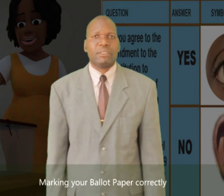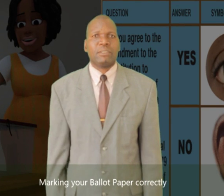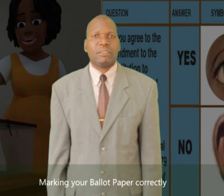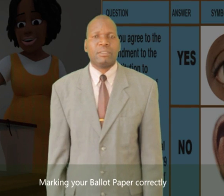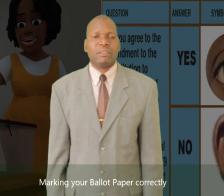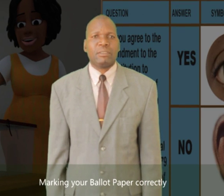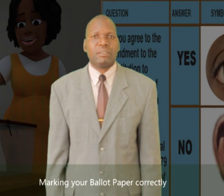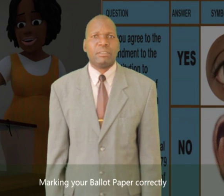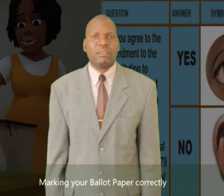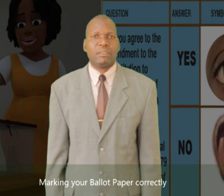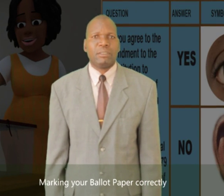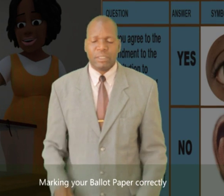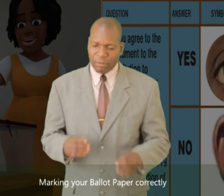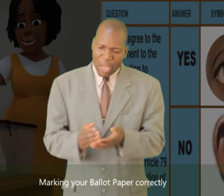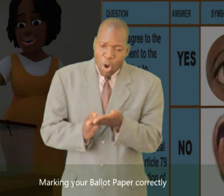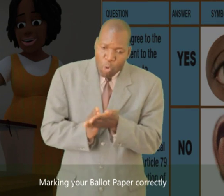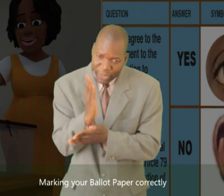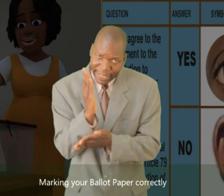Marking your ballot paper correctly.